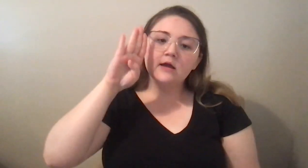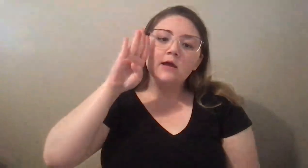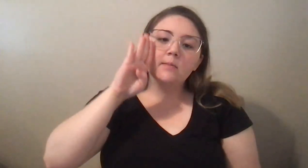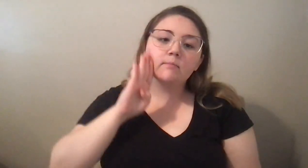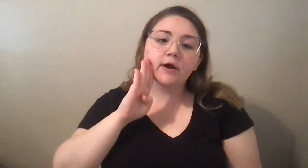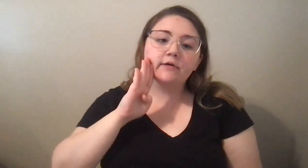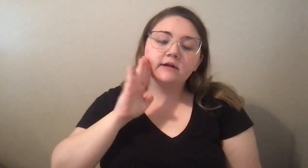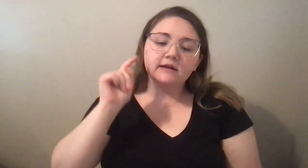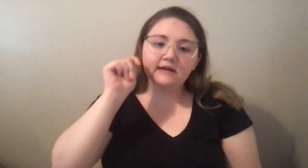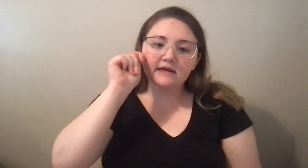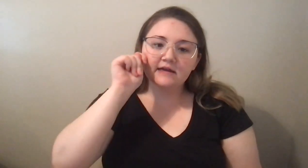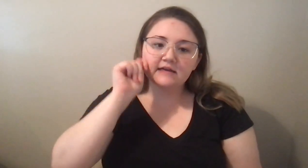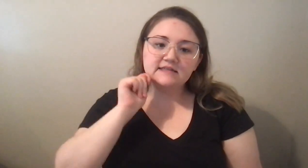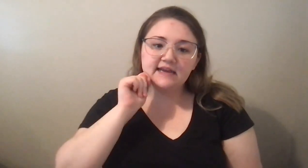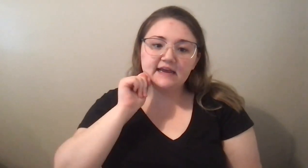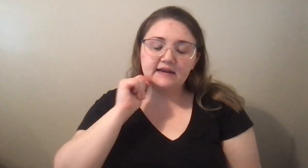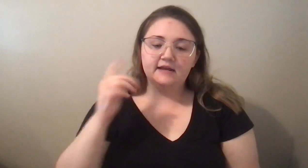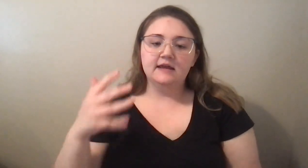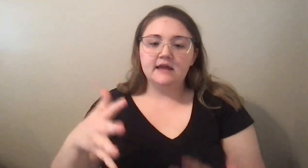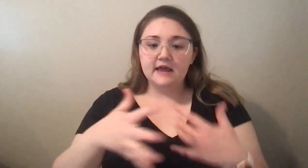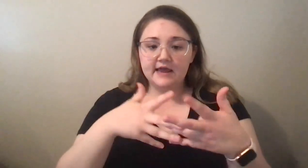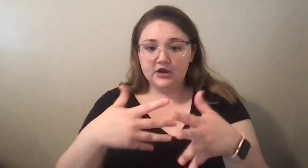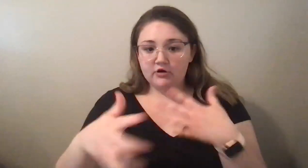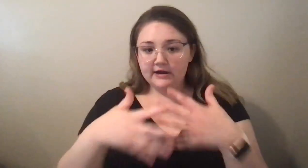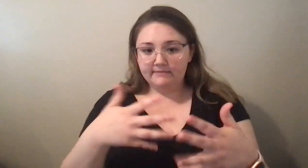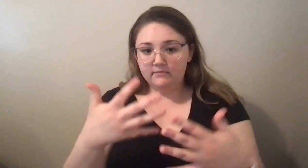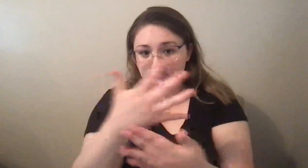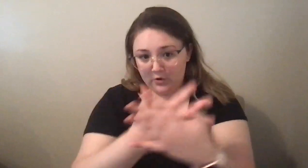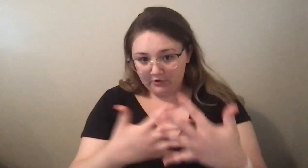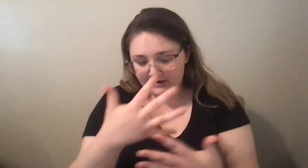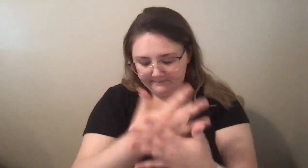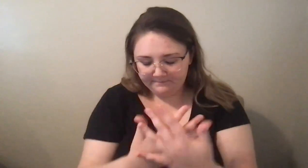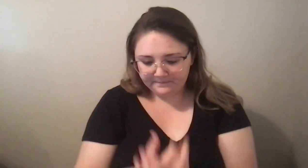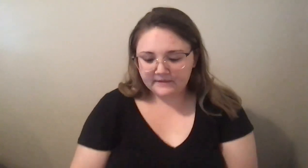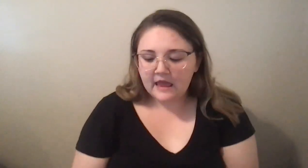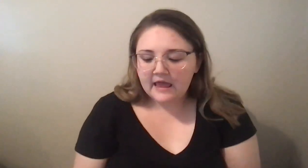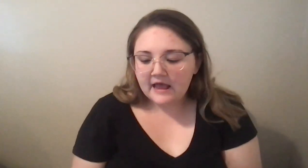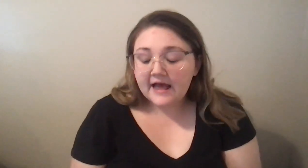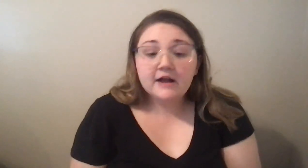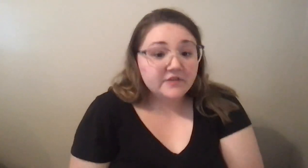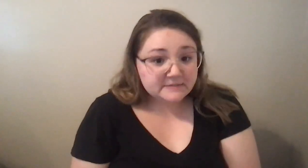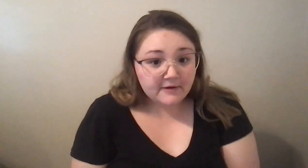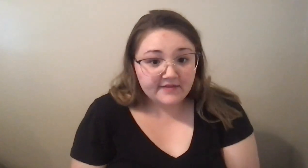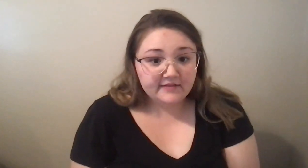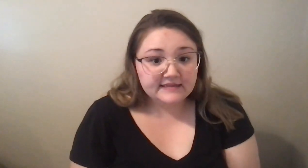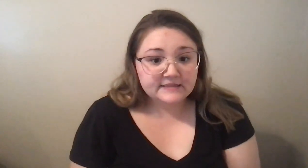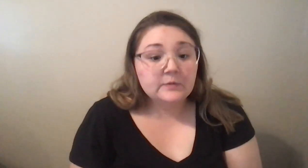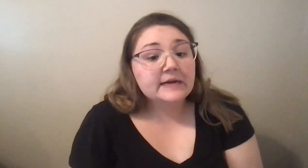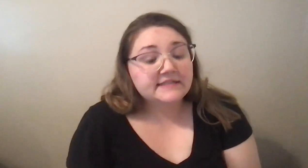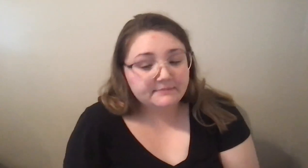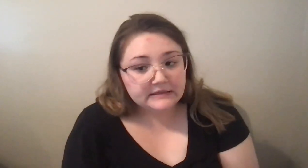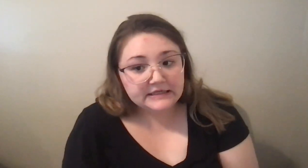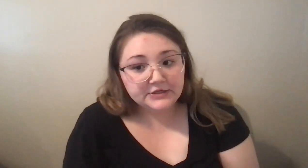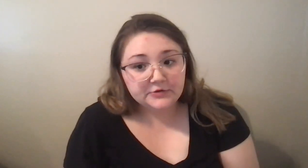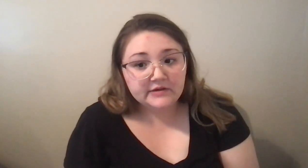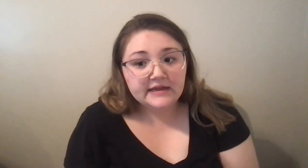black, brown, tan, and gray, or gray. Now at this point in the lesson, what I would typically